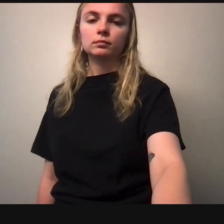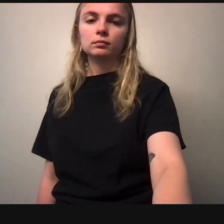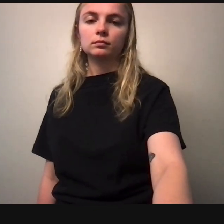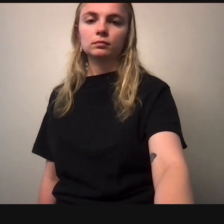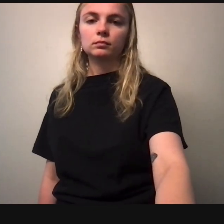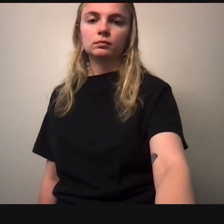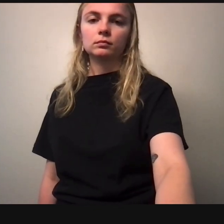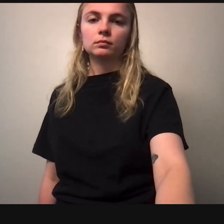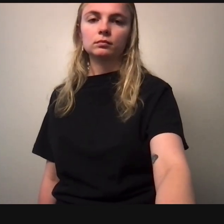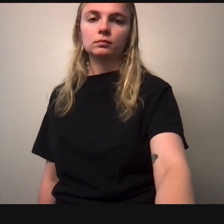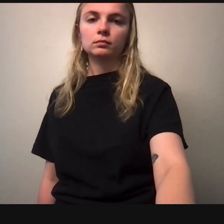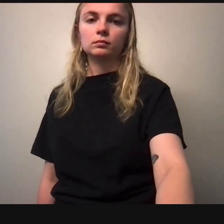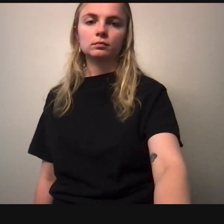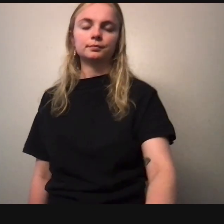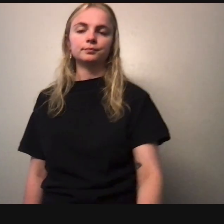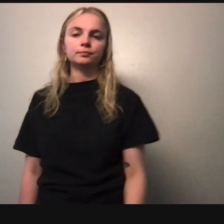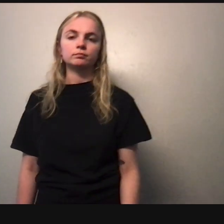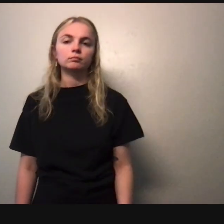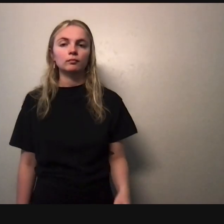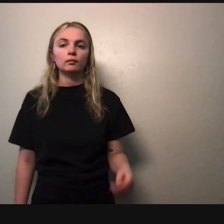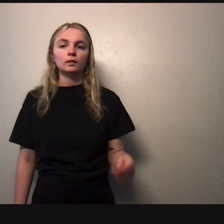had any reoccurrences in that situation.